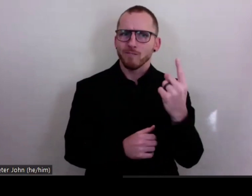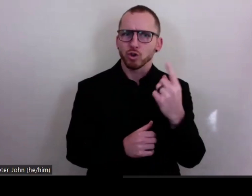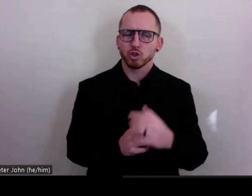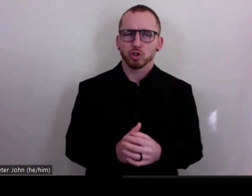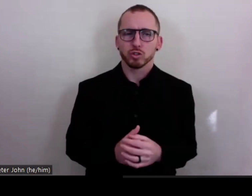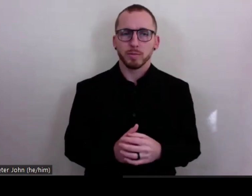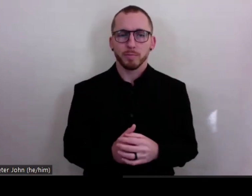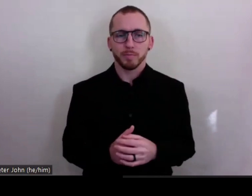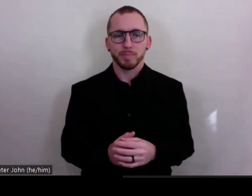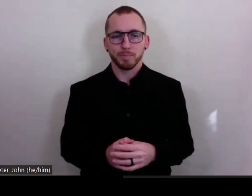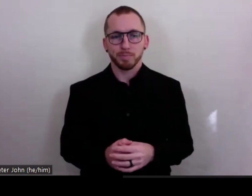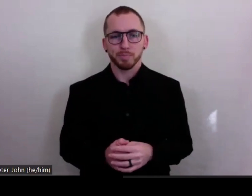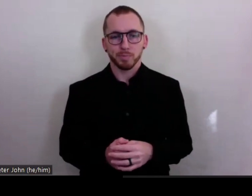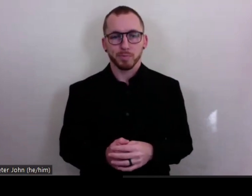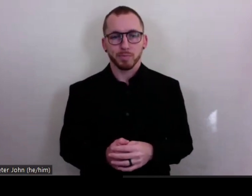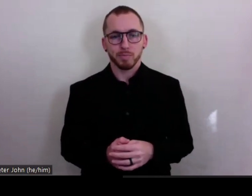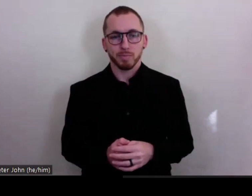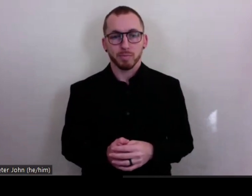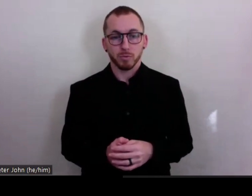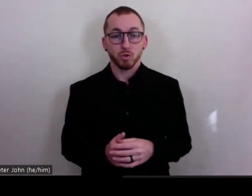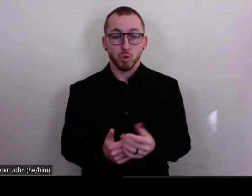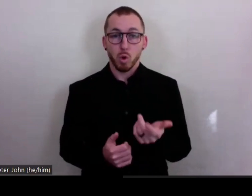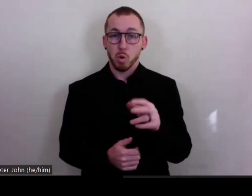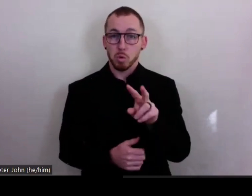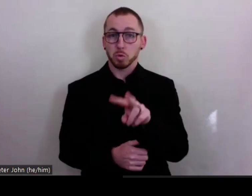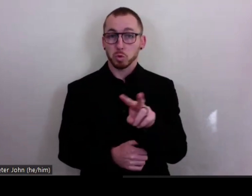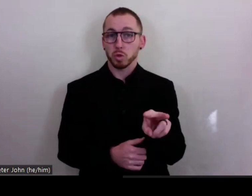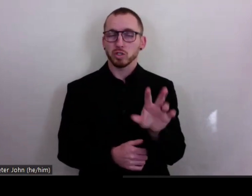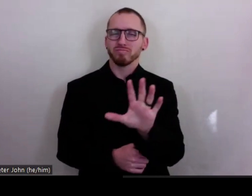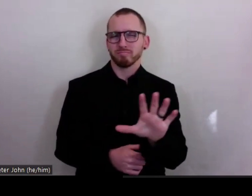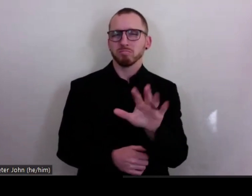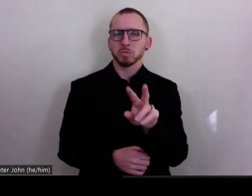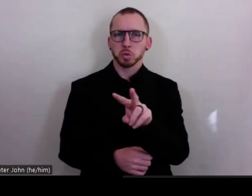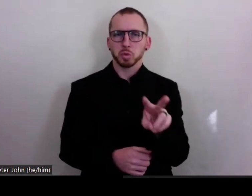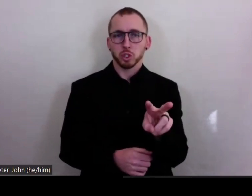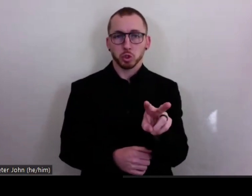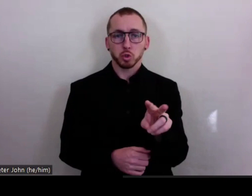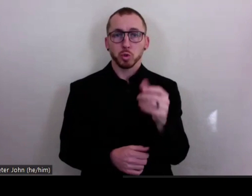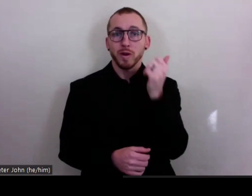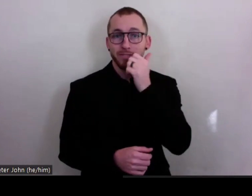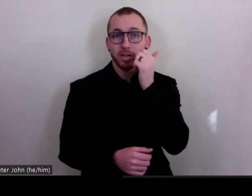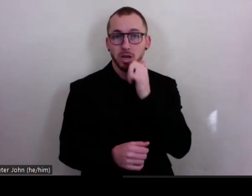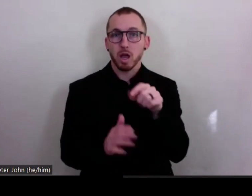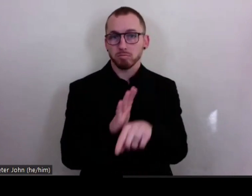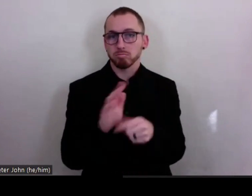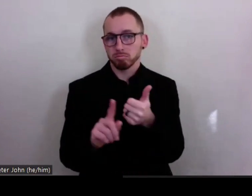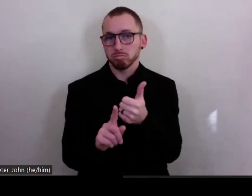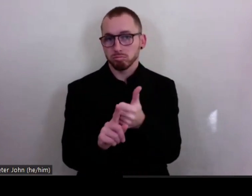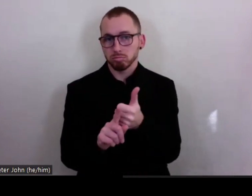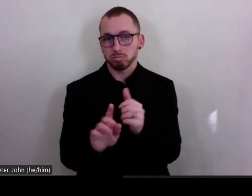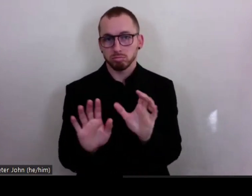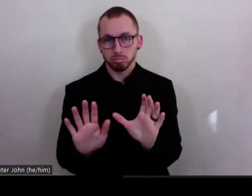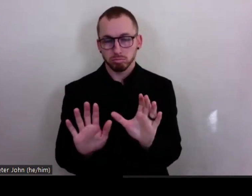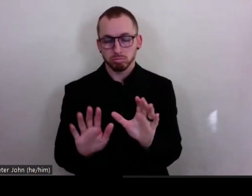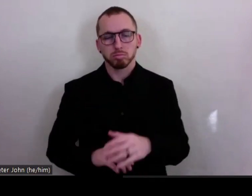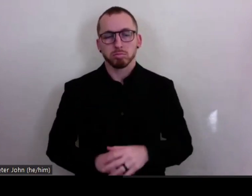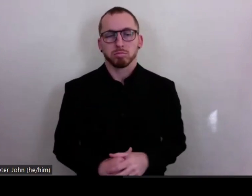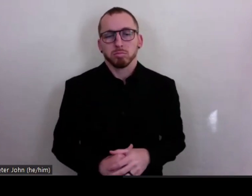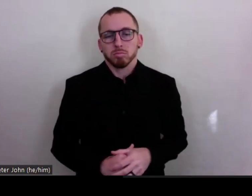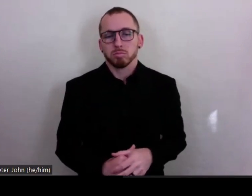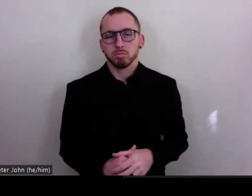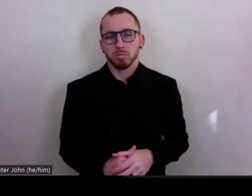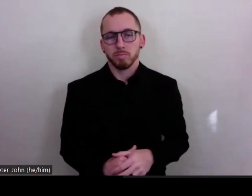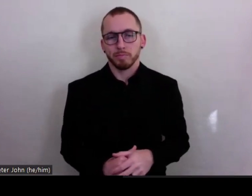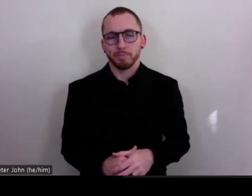22 a day, okay, and that's a ballpark average. You can get really dense into suicidality